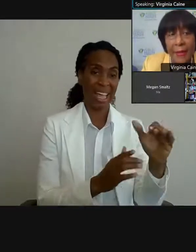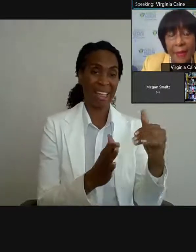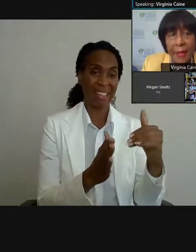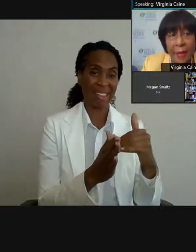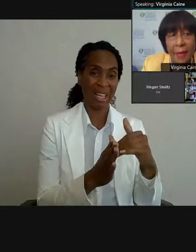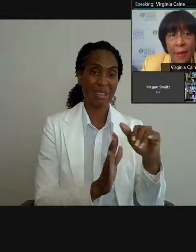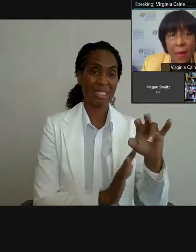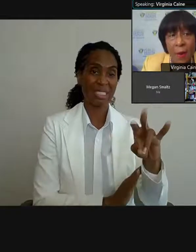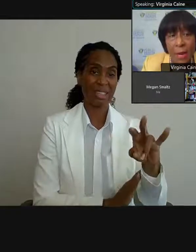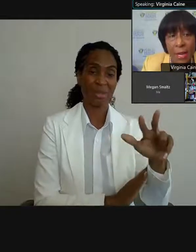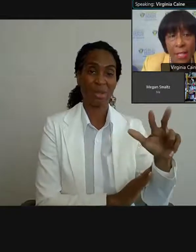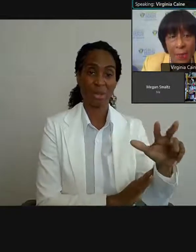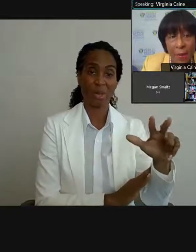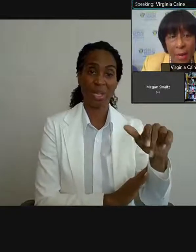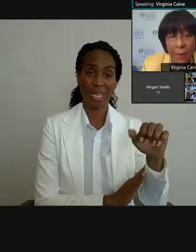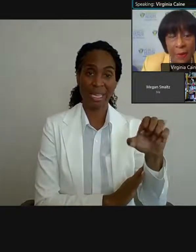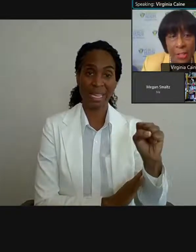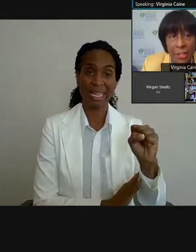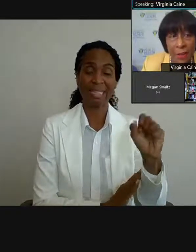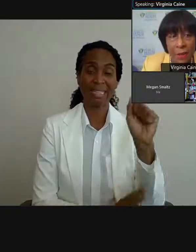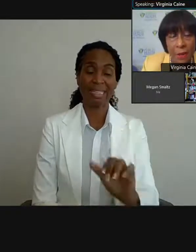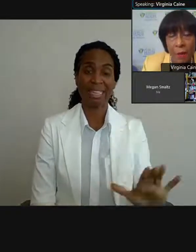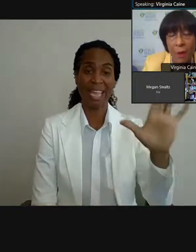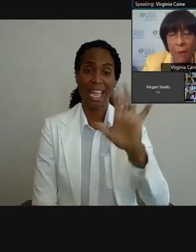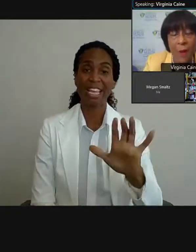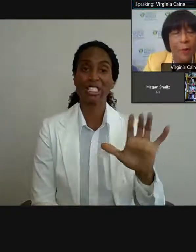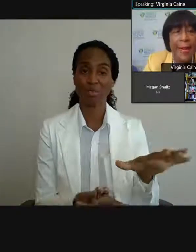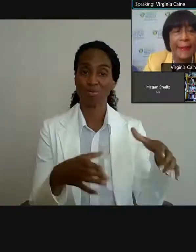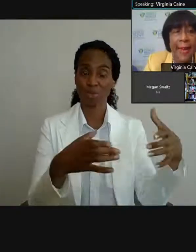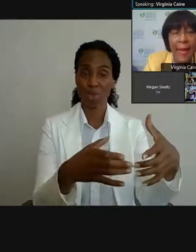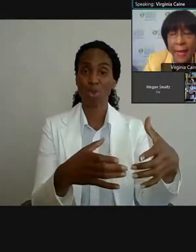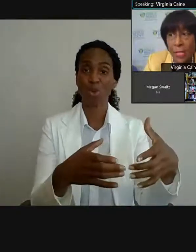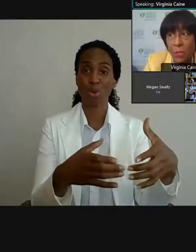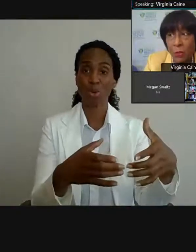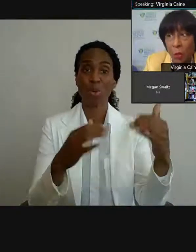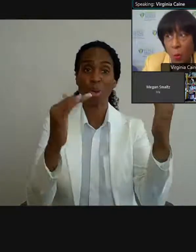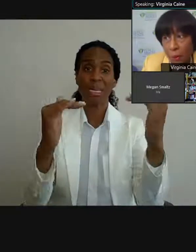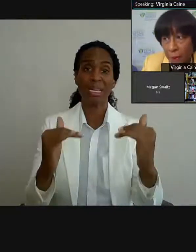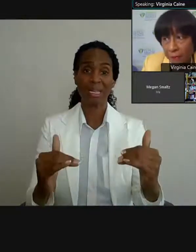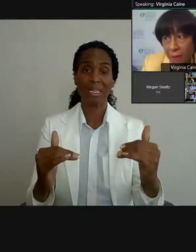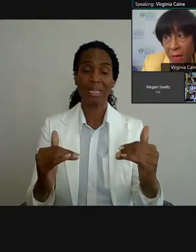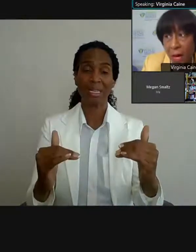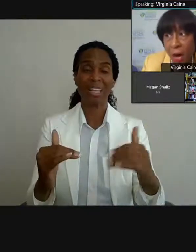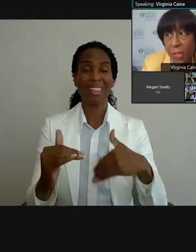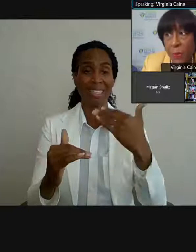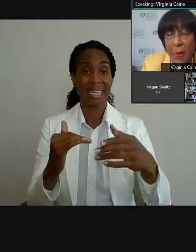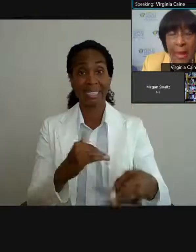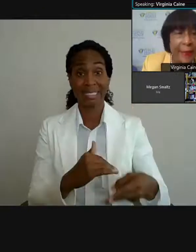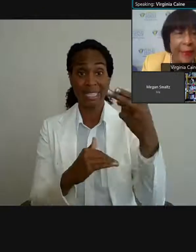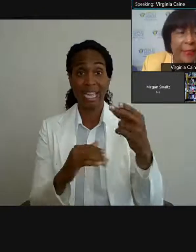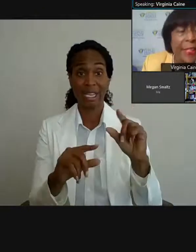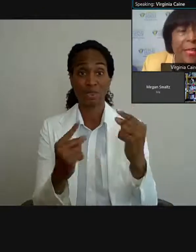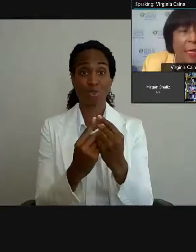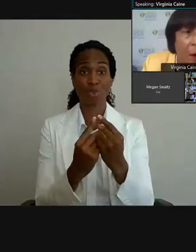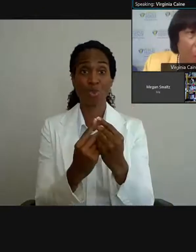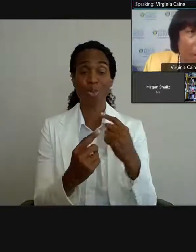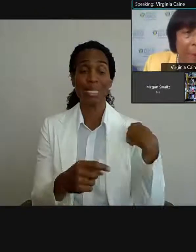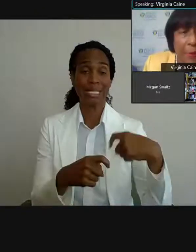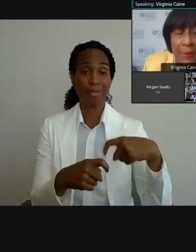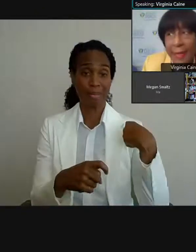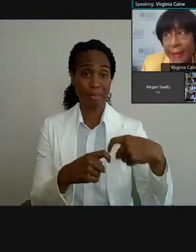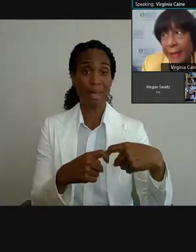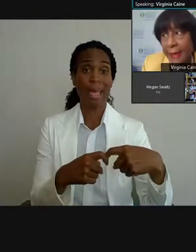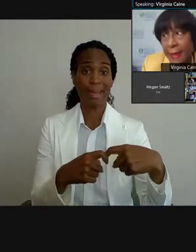9,733 cases in our Asian population. With our next highest group, our Hispanic